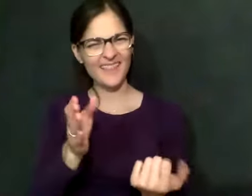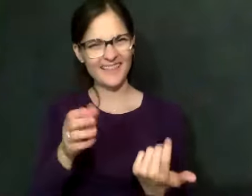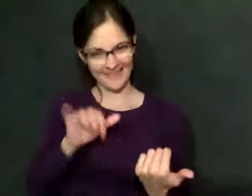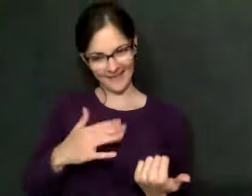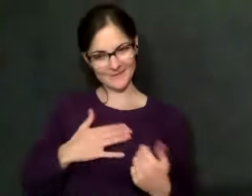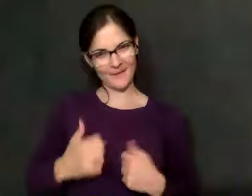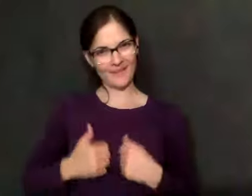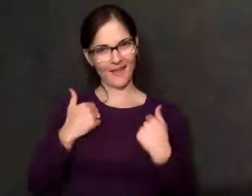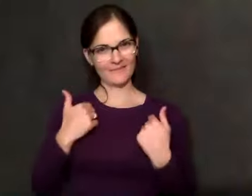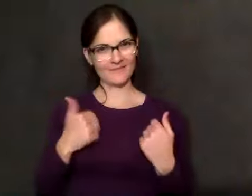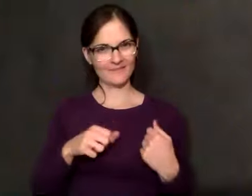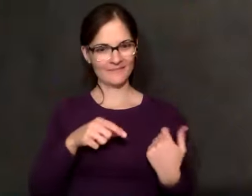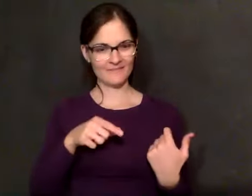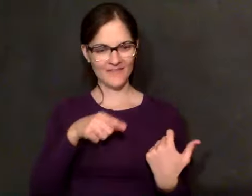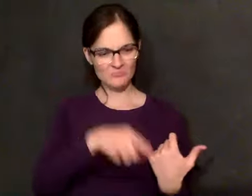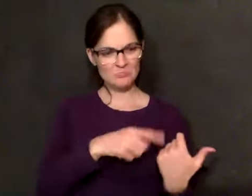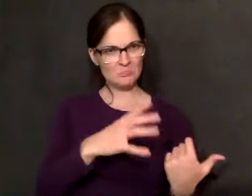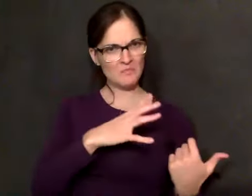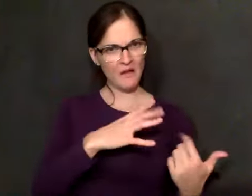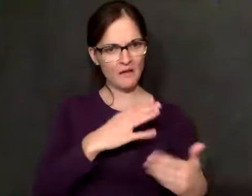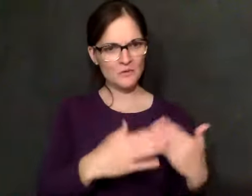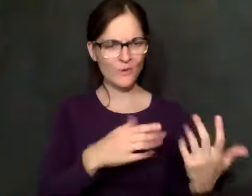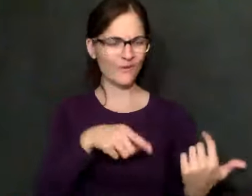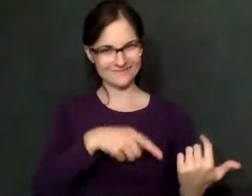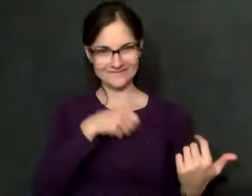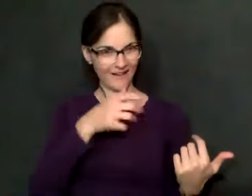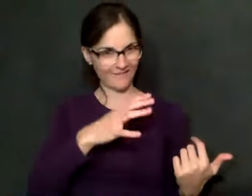a bit of a wobble on, and I had one of these things that, of course, if something happened in front of me,